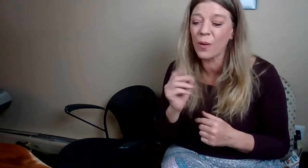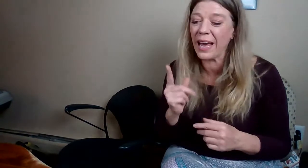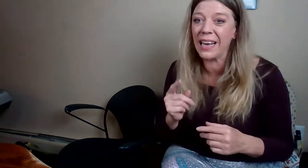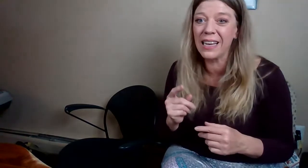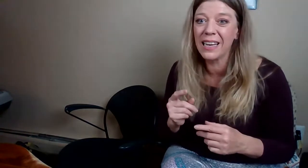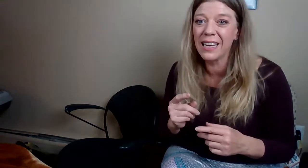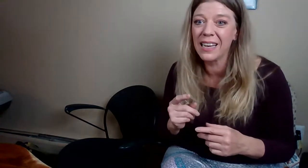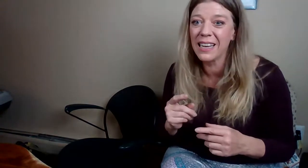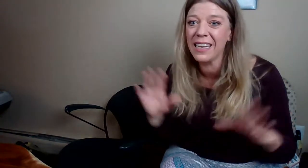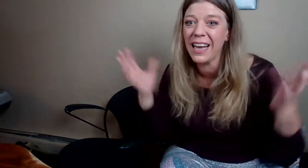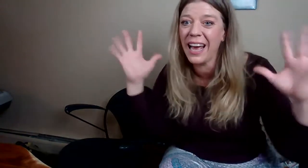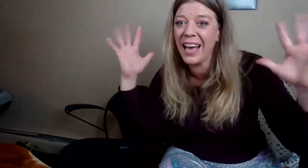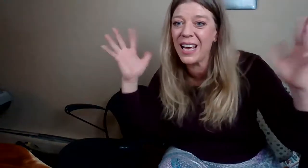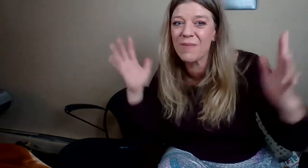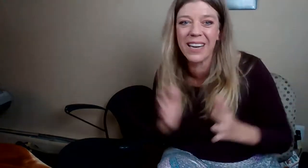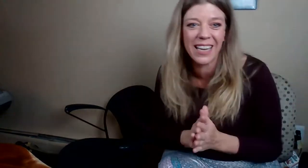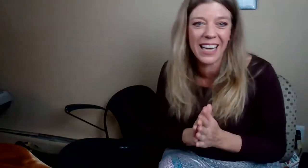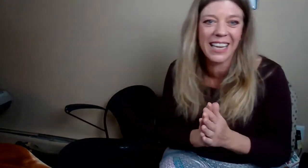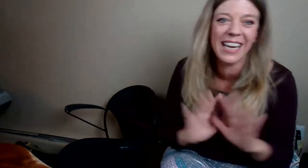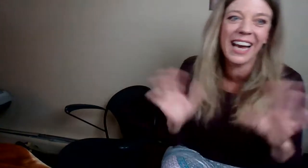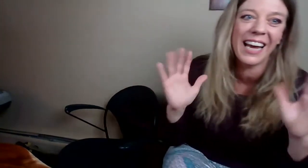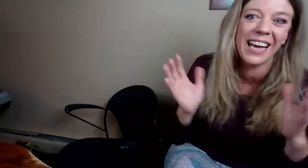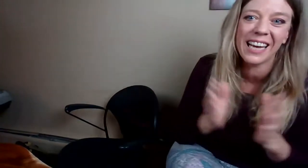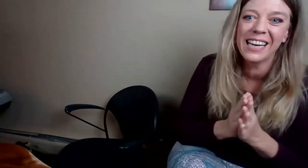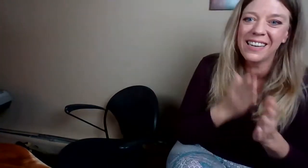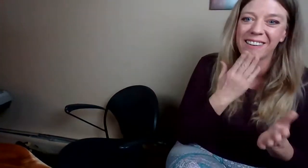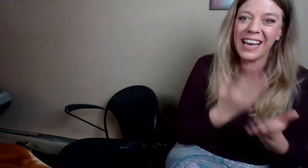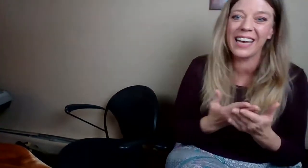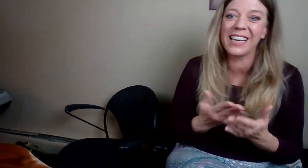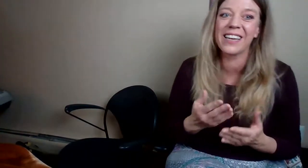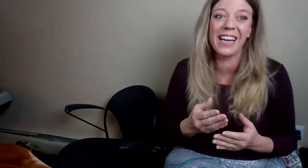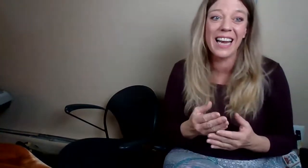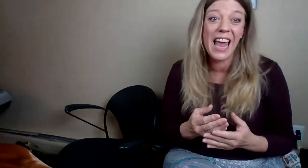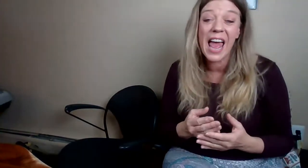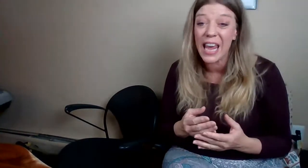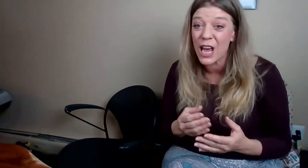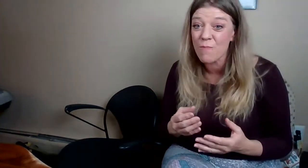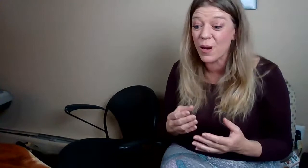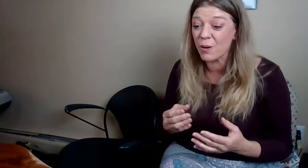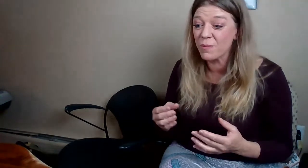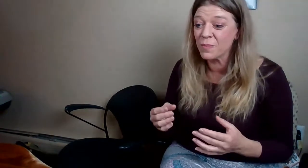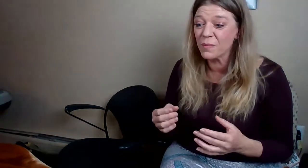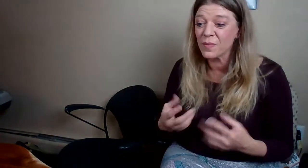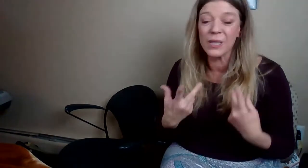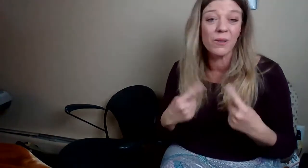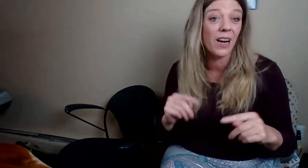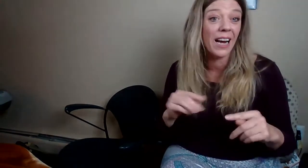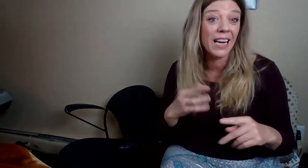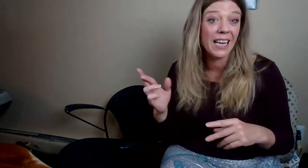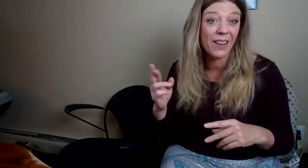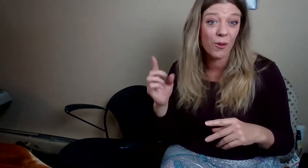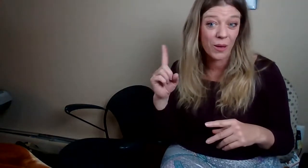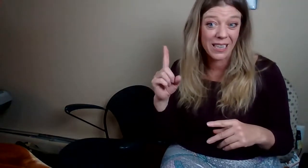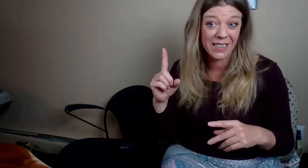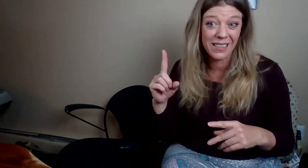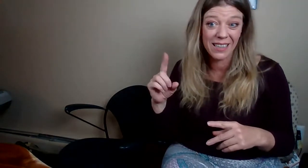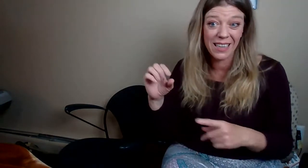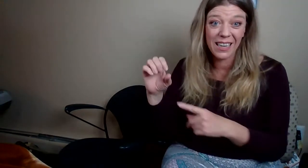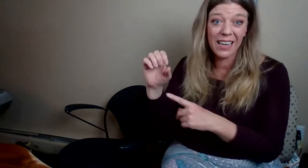Okay. Yay, Marla. Yay. Yay, good. Hippo. We'll try another one.